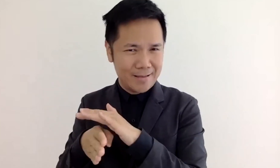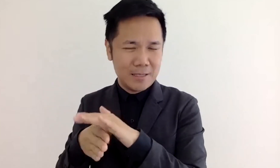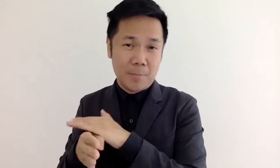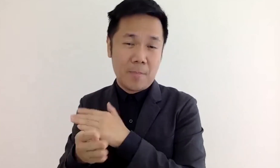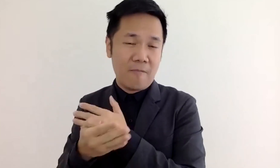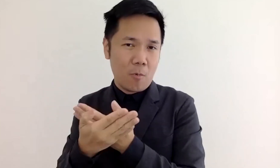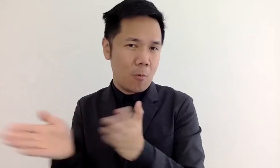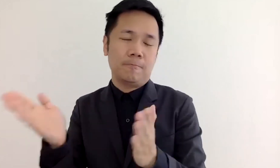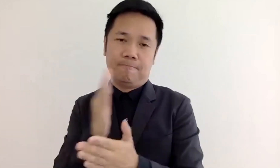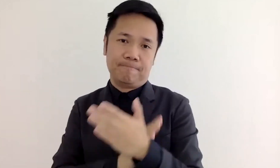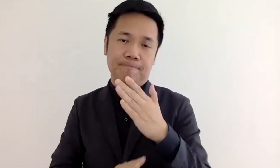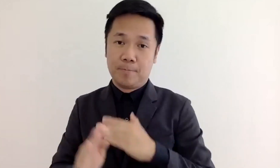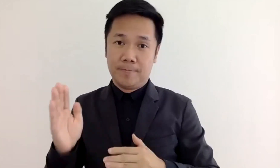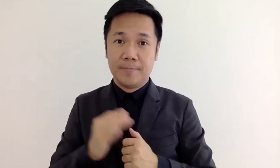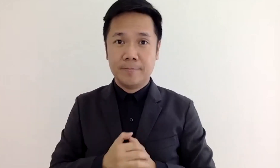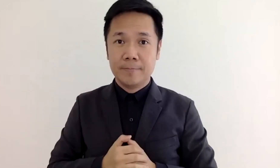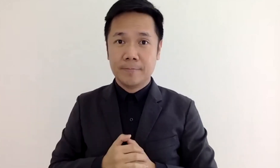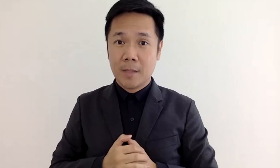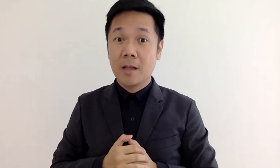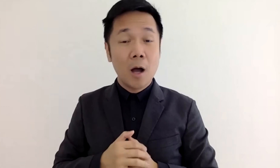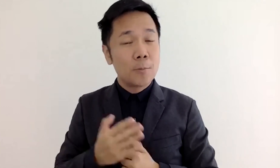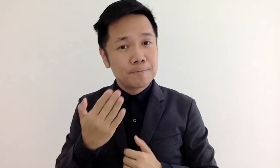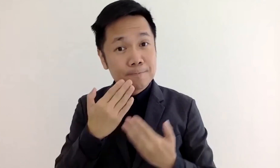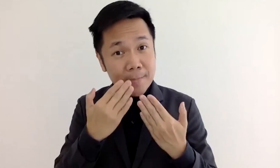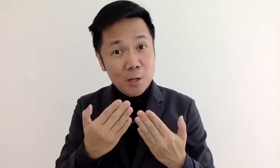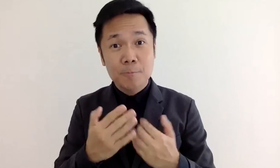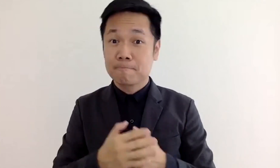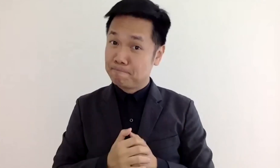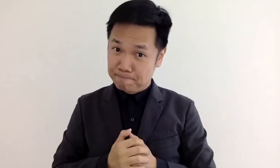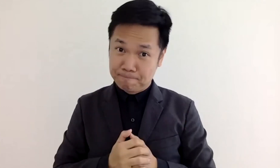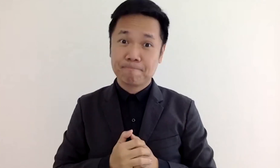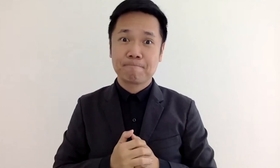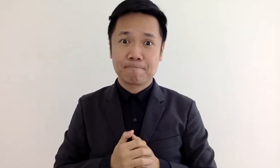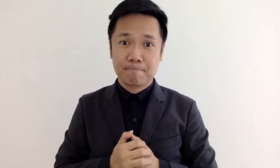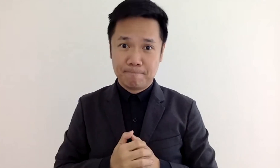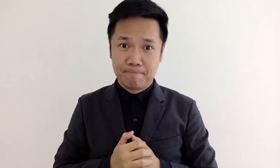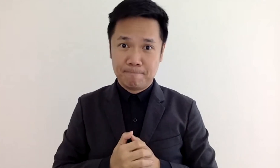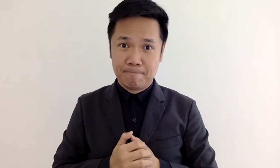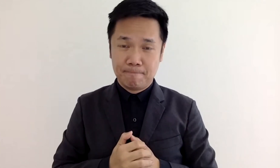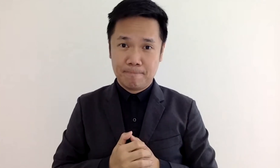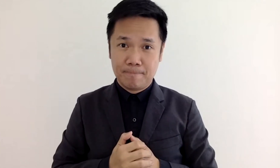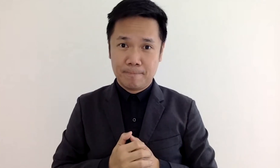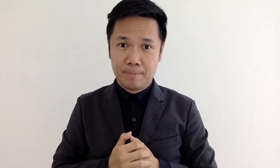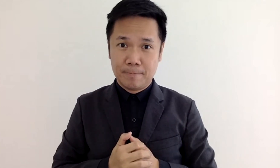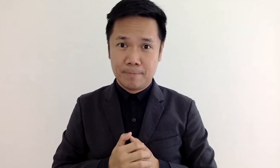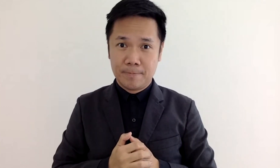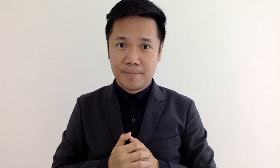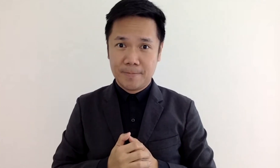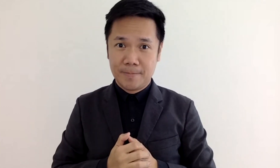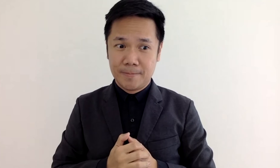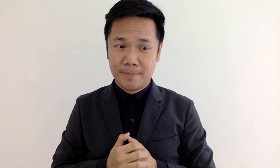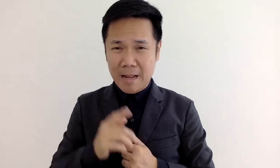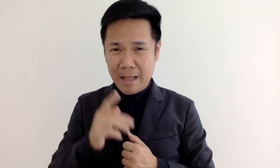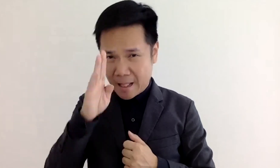disabilities. Yes, thank you so much. As we are running out